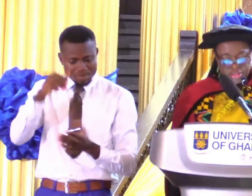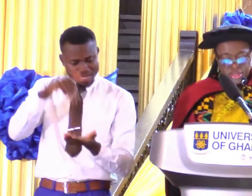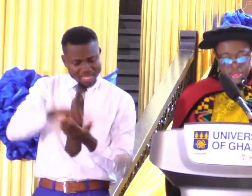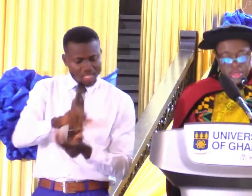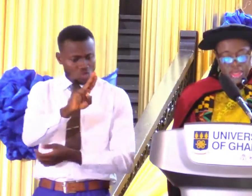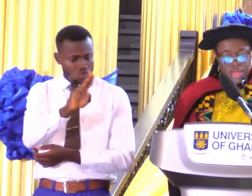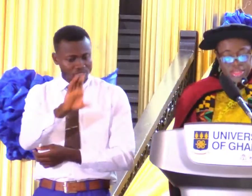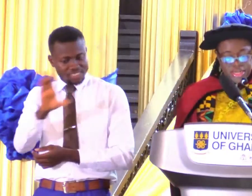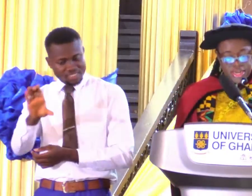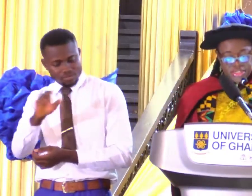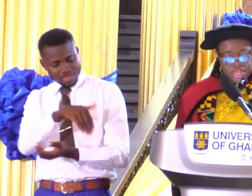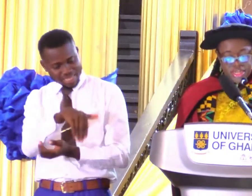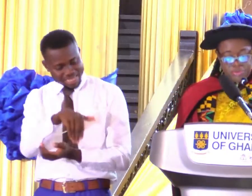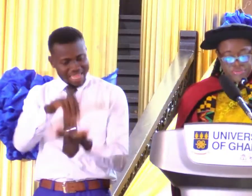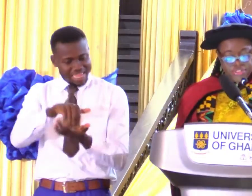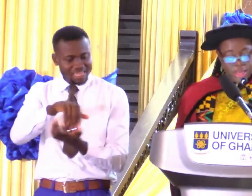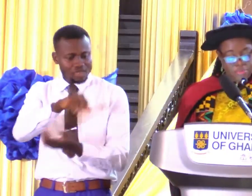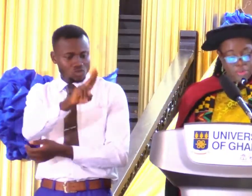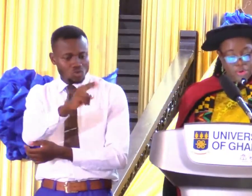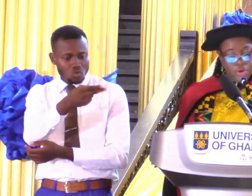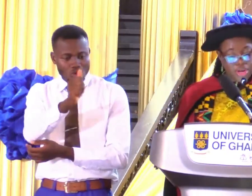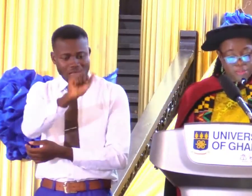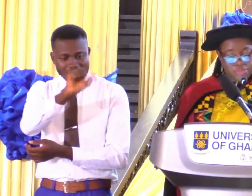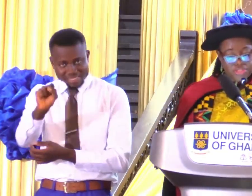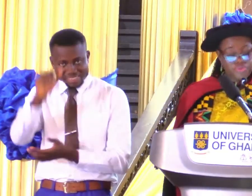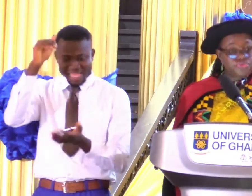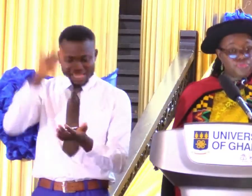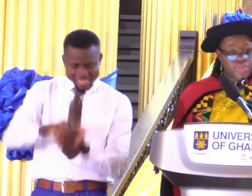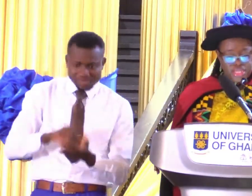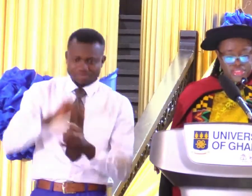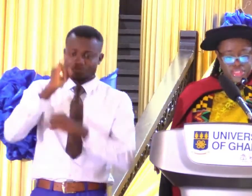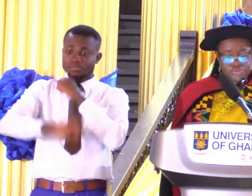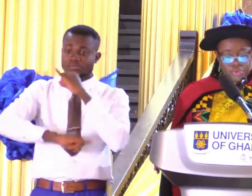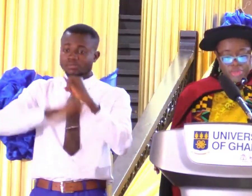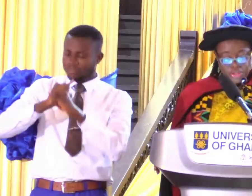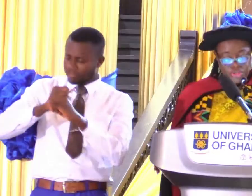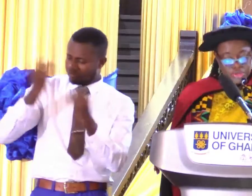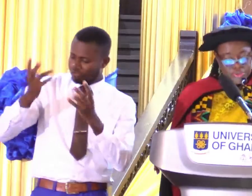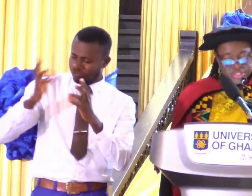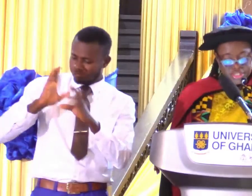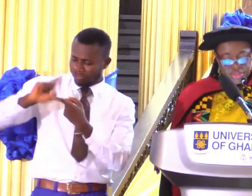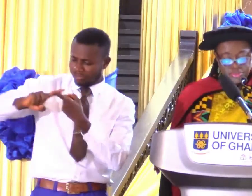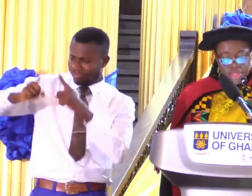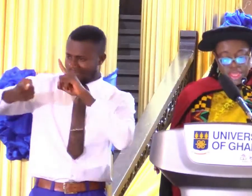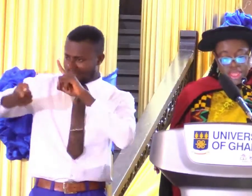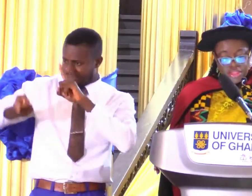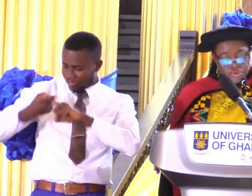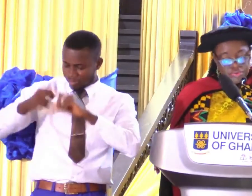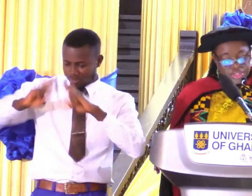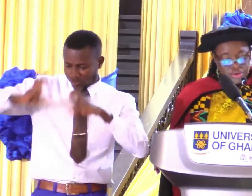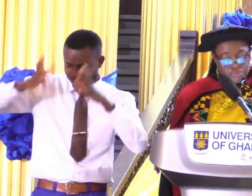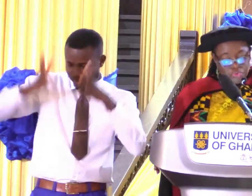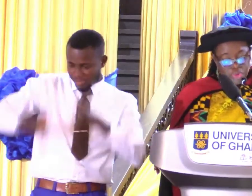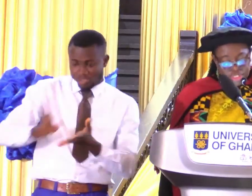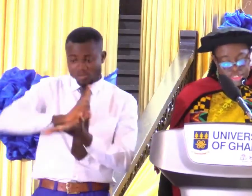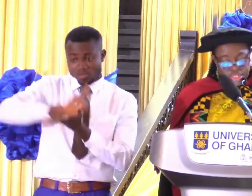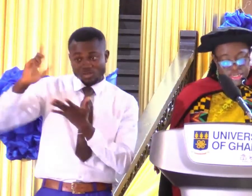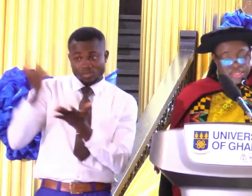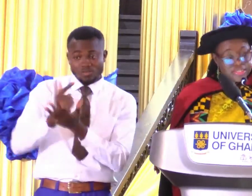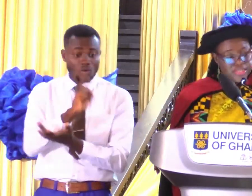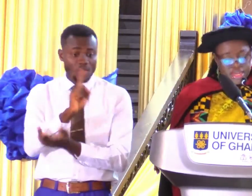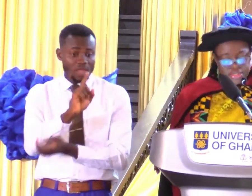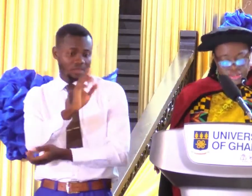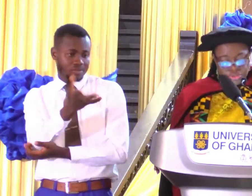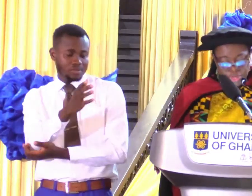UHAS. Internationally, Professor Appiah-Opong collaborates with researchers from Yale University, the University of Washington